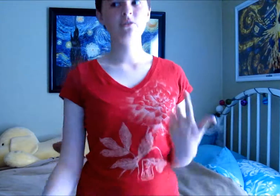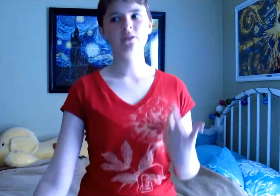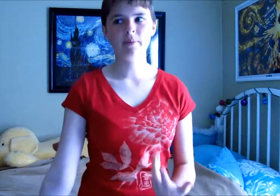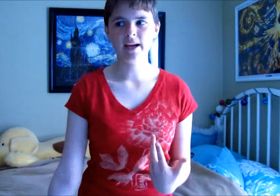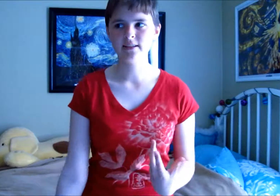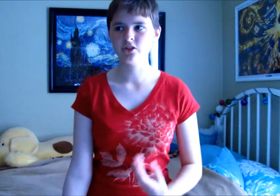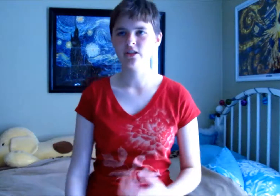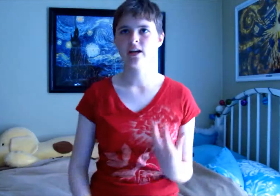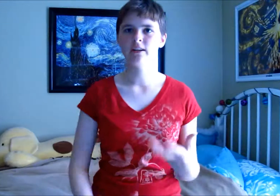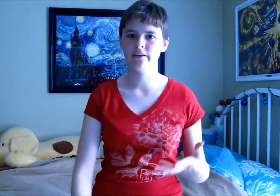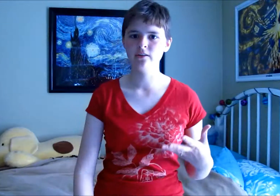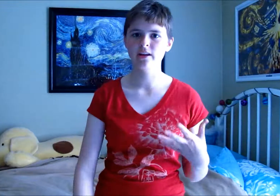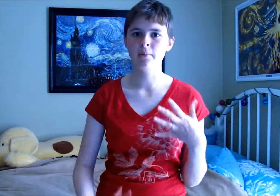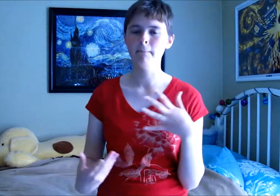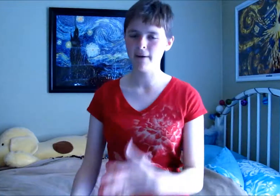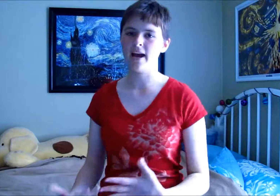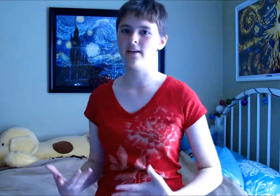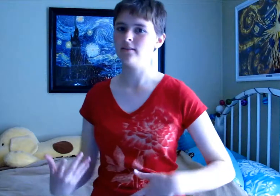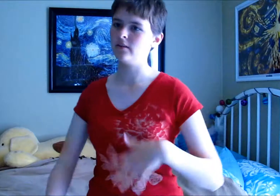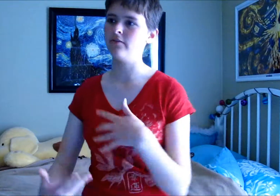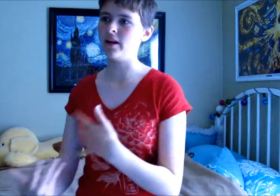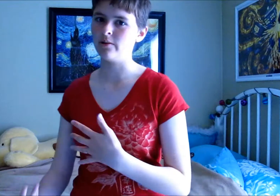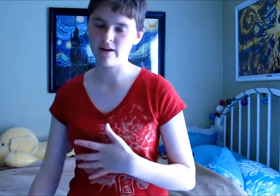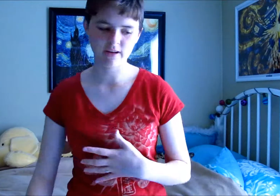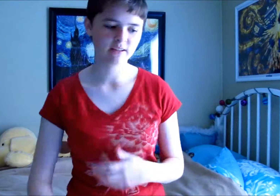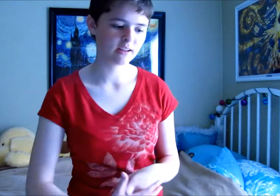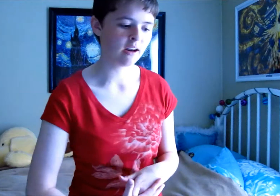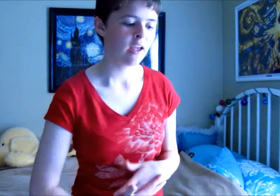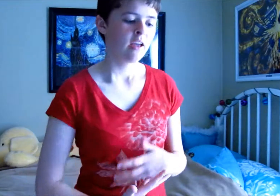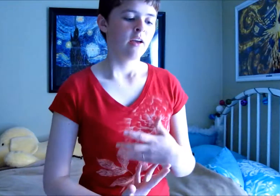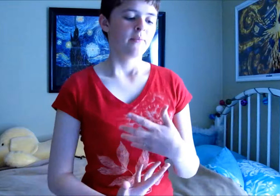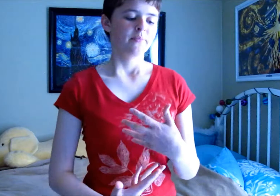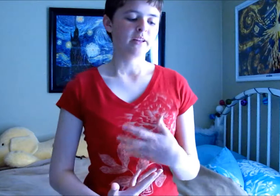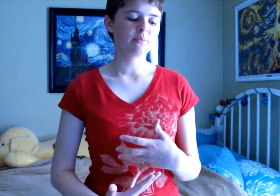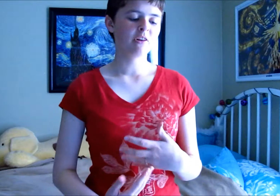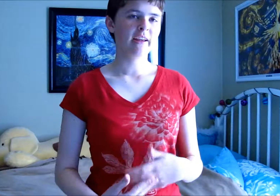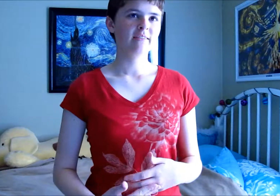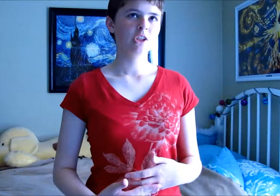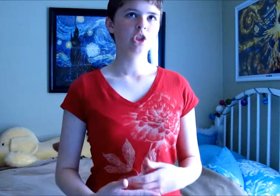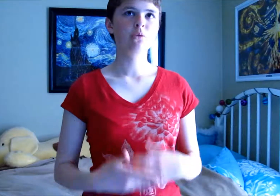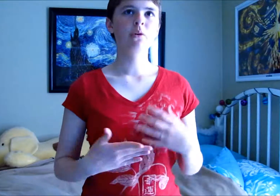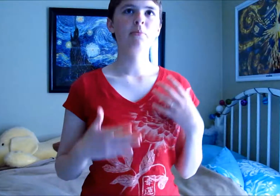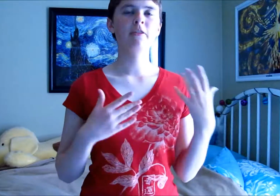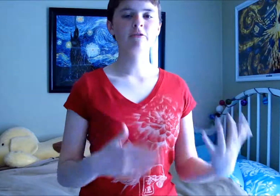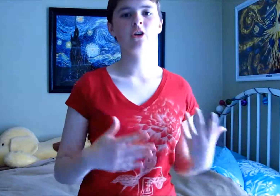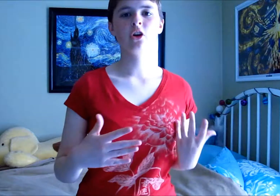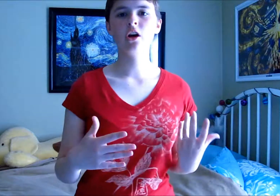sooner buy, since she's not literally buying Defying Gravity, it's more like she would prefer